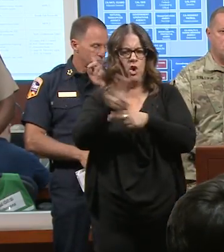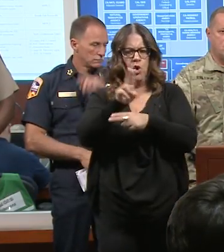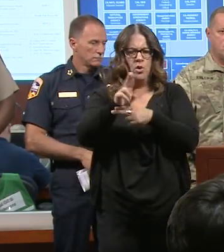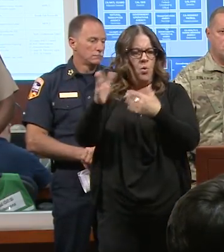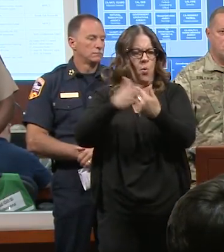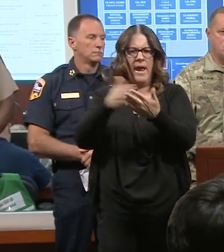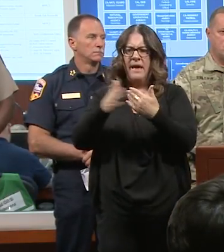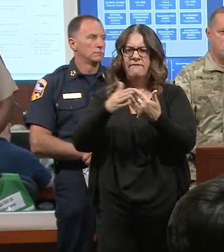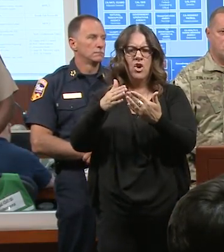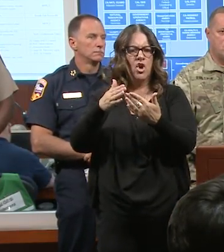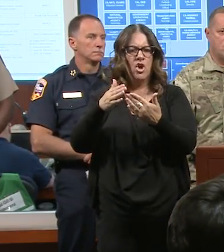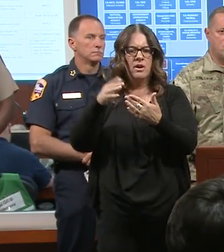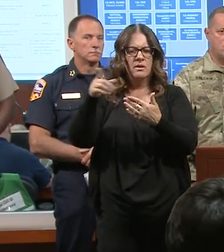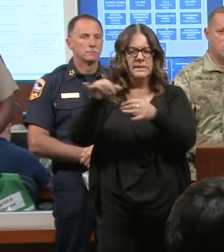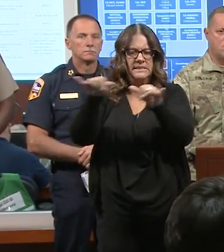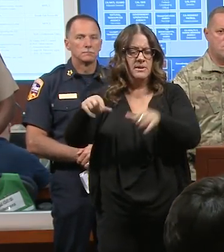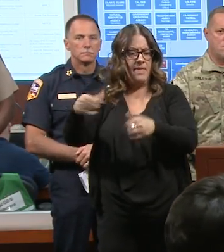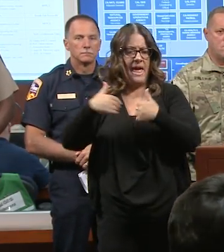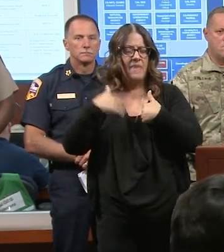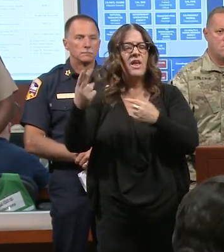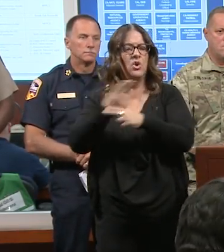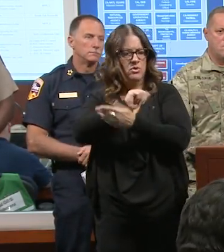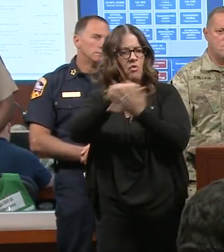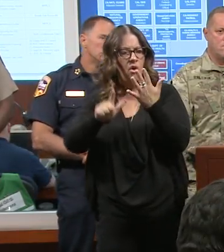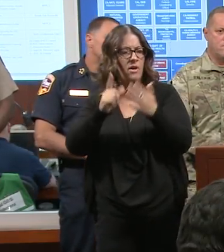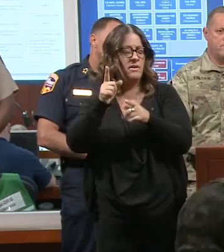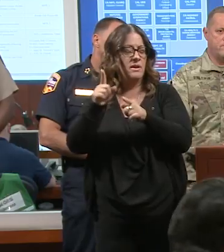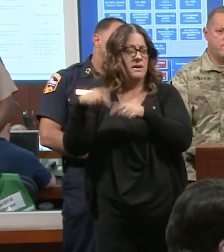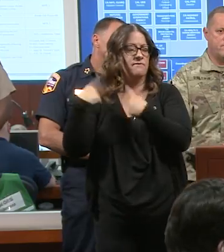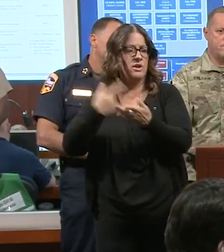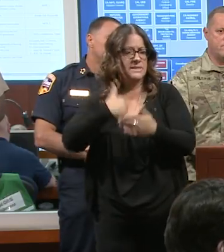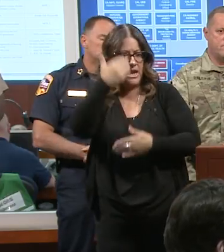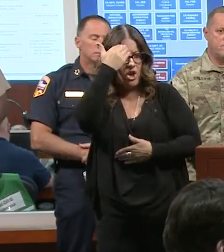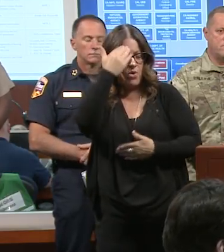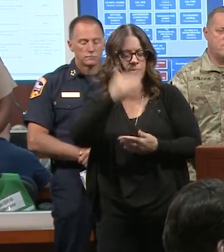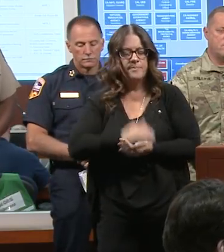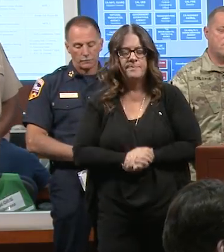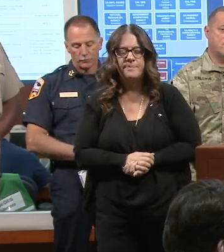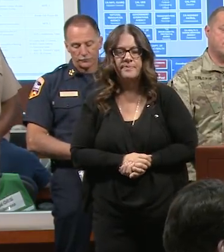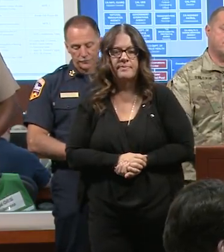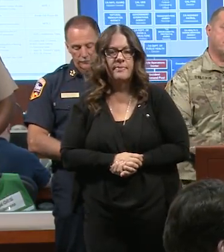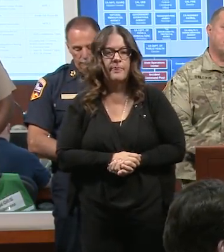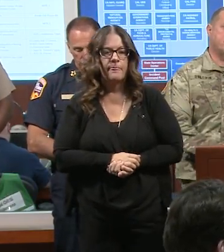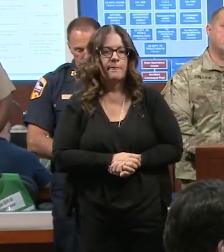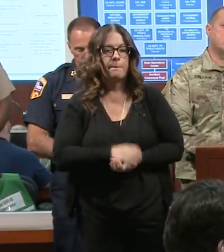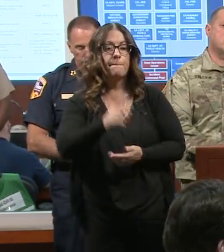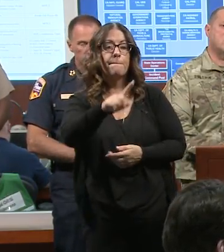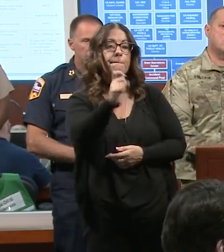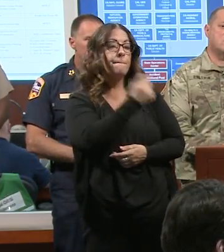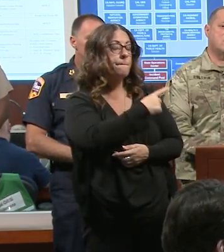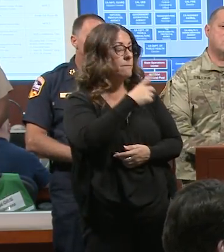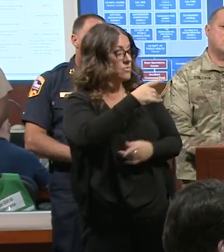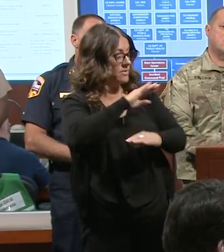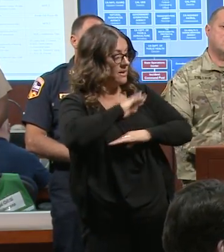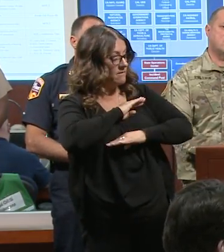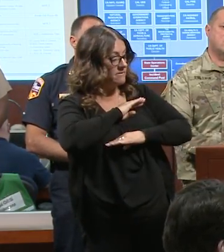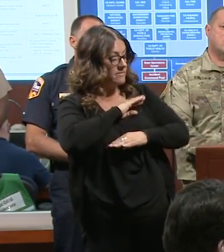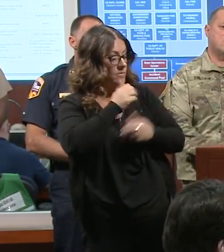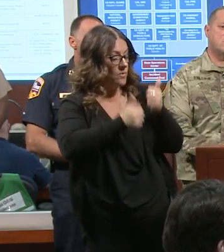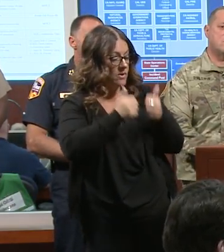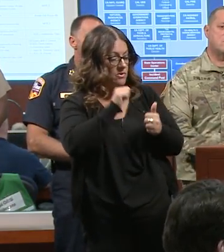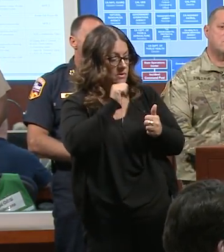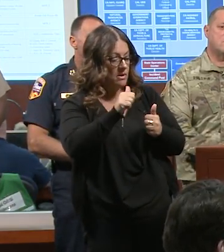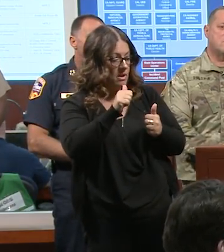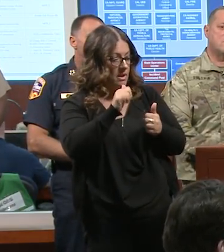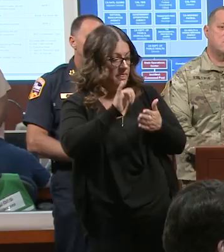within their protocols to use. Okay. To follow up on that, particularly with the cell phone towers going down, are you satisfied, if you know yet, whether you're satisfied with